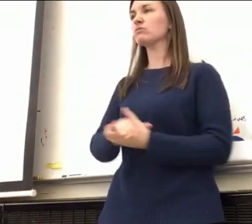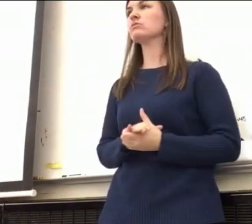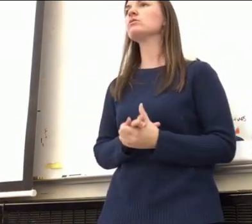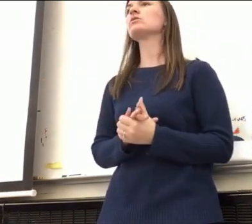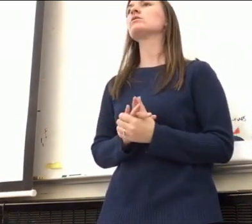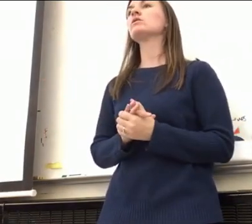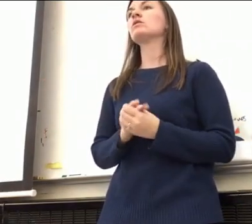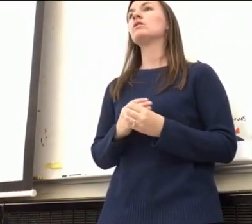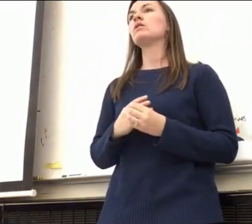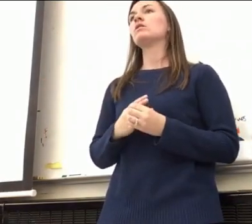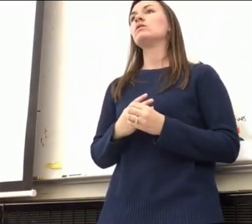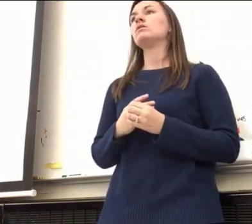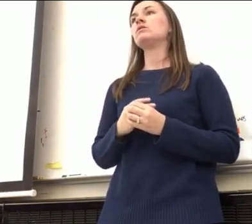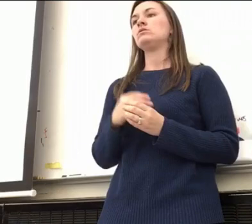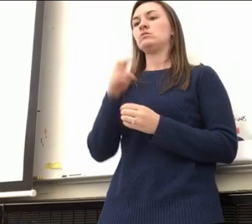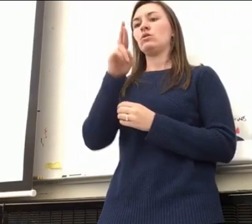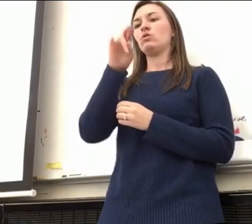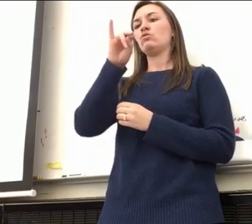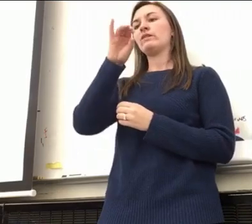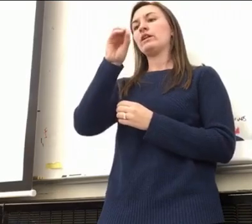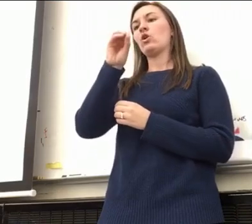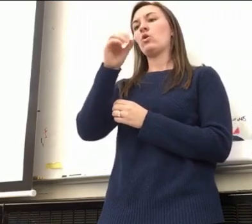under the Mexican-American War.